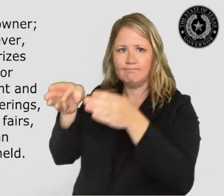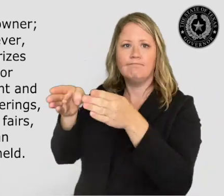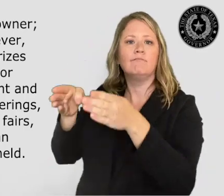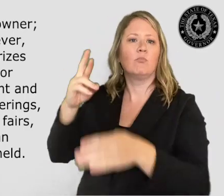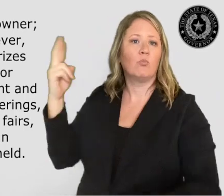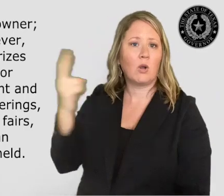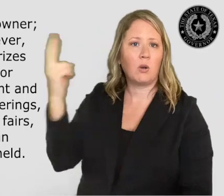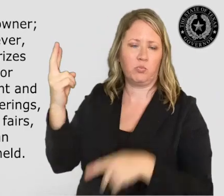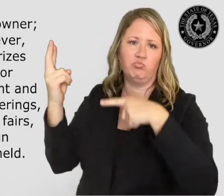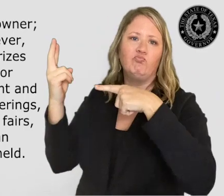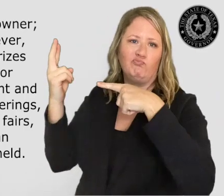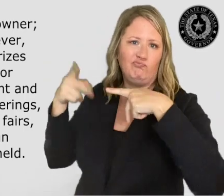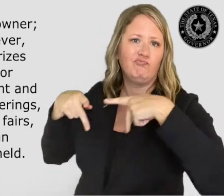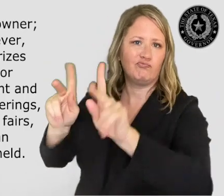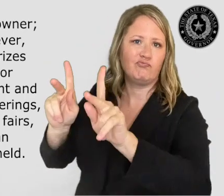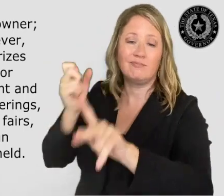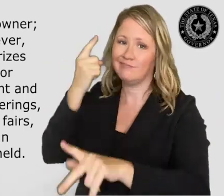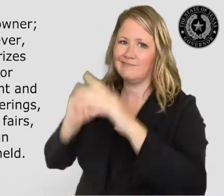such an event may be held.